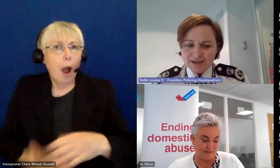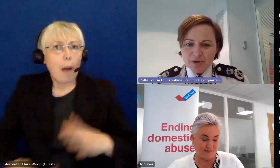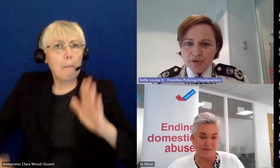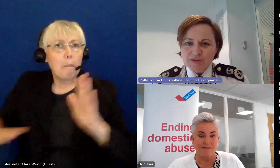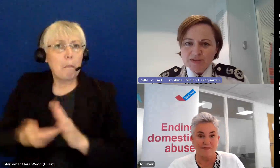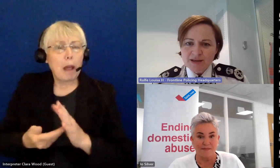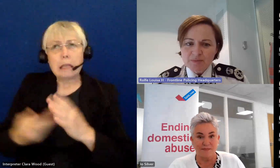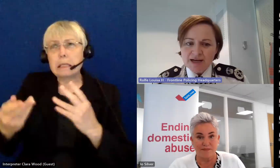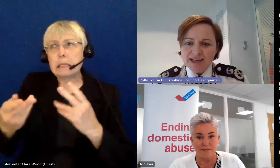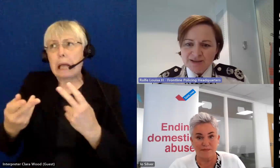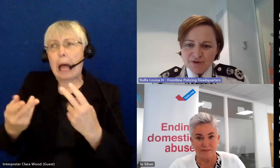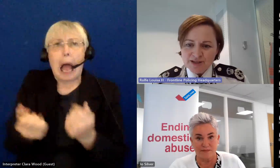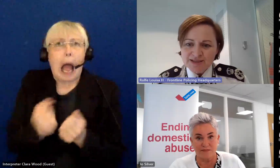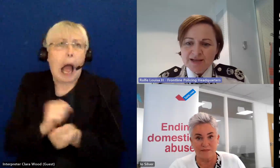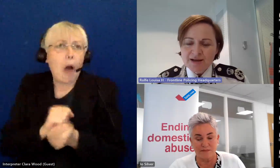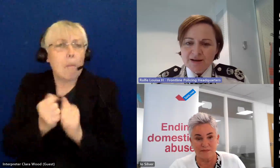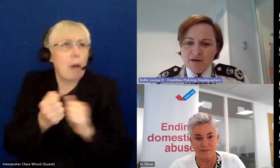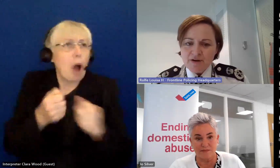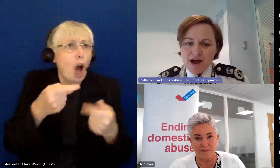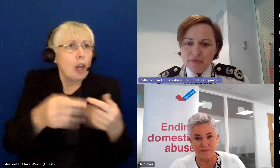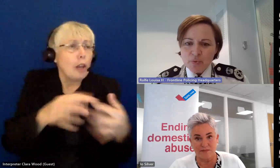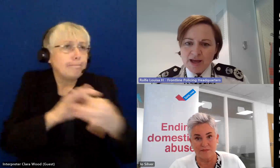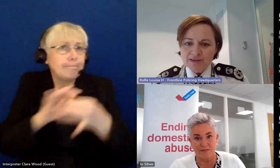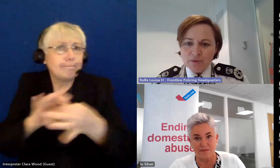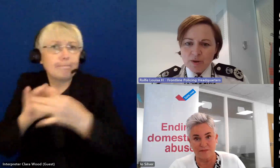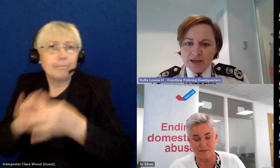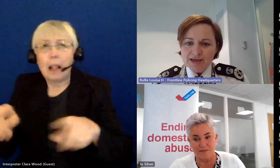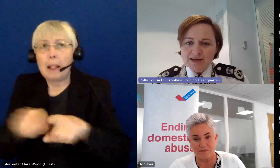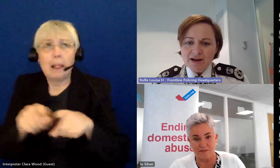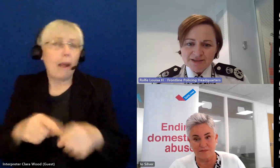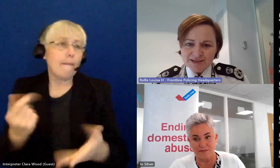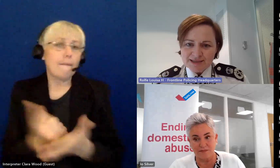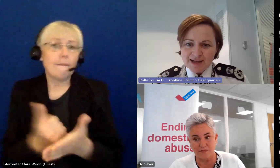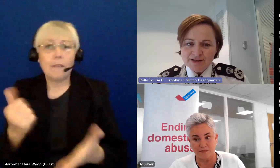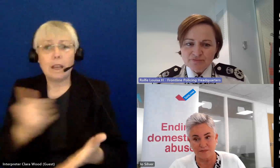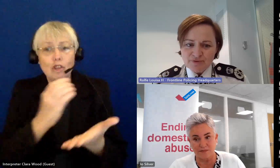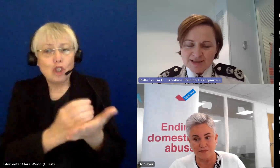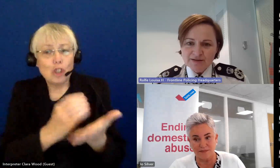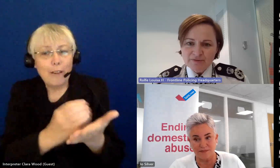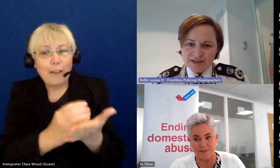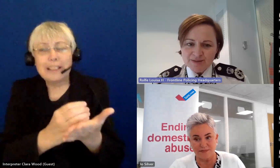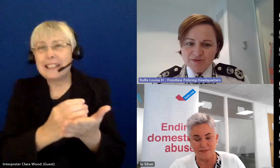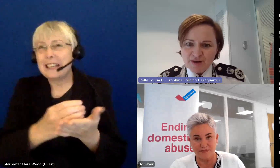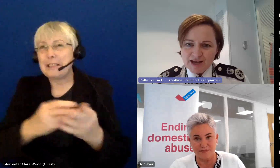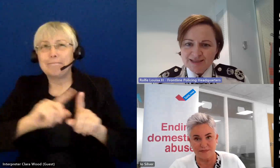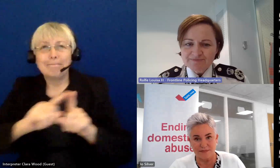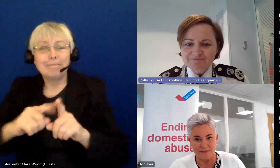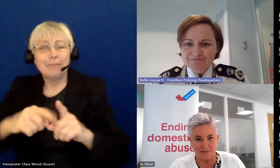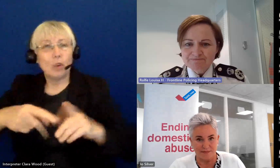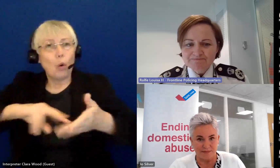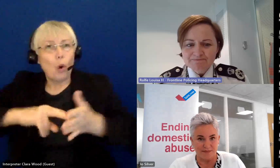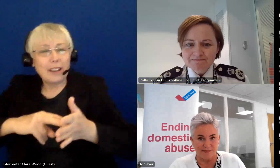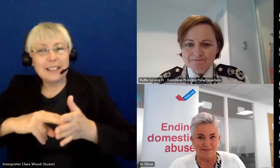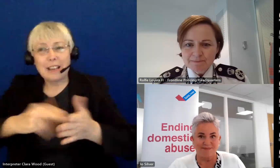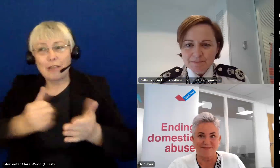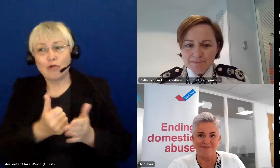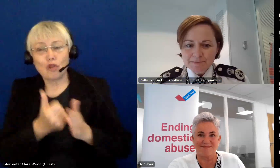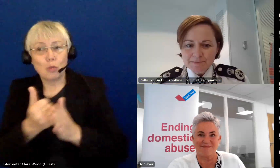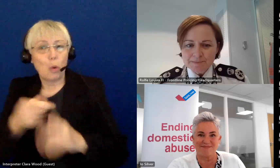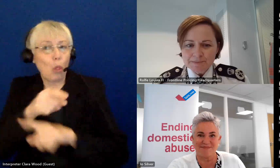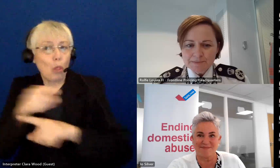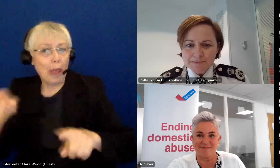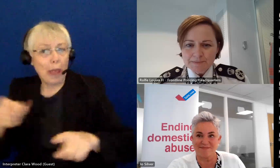of domestic abuse and the many IDVAs around the way that we understand risk victims face.